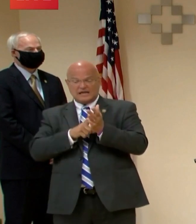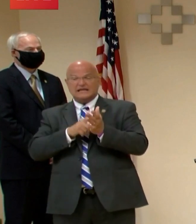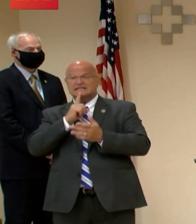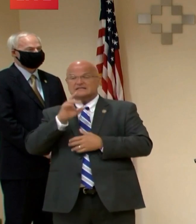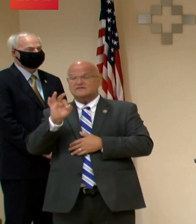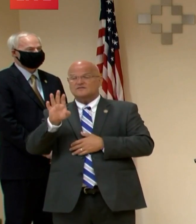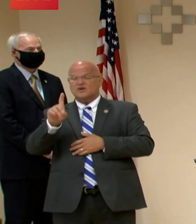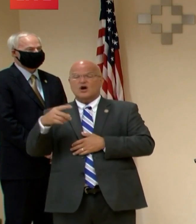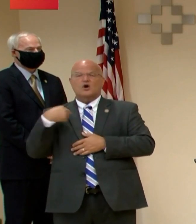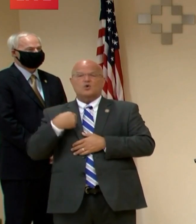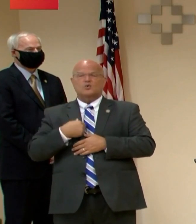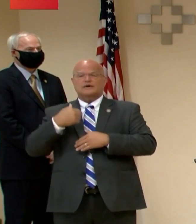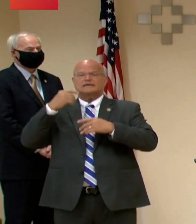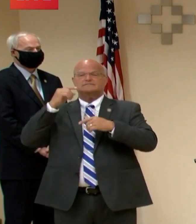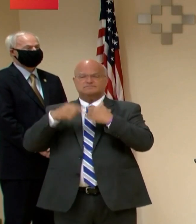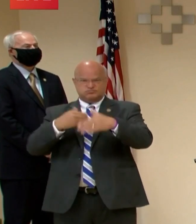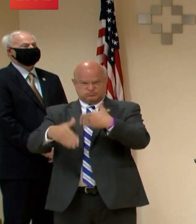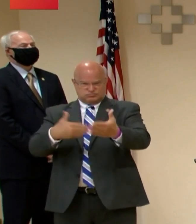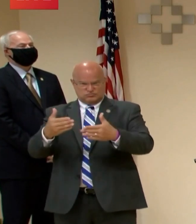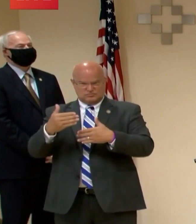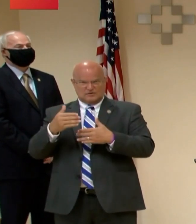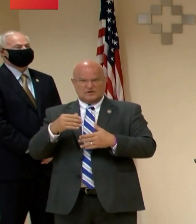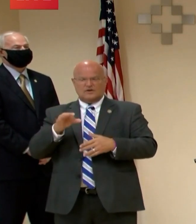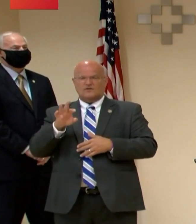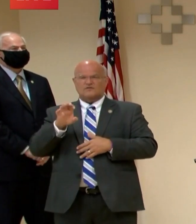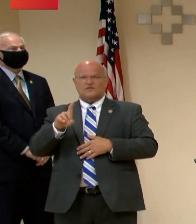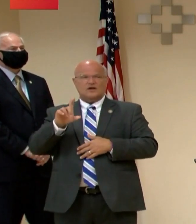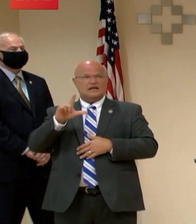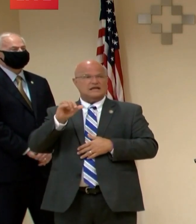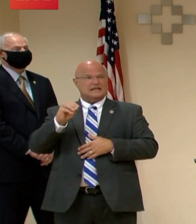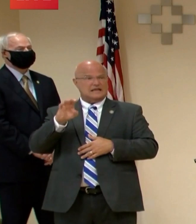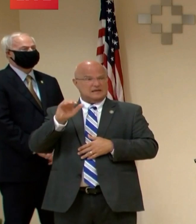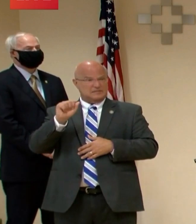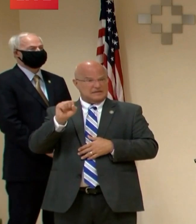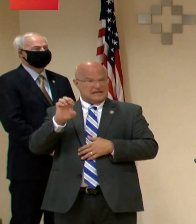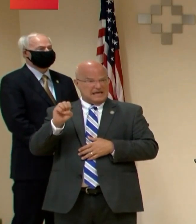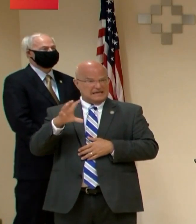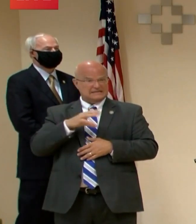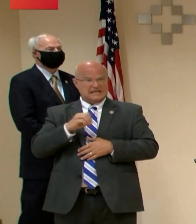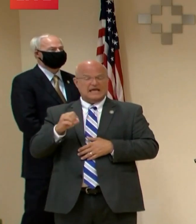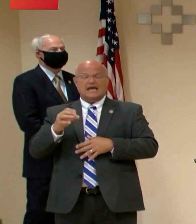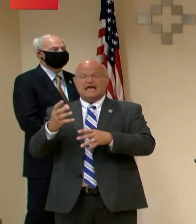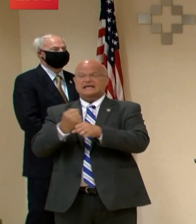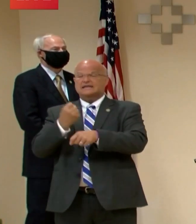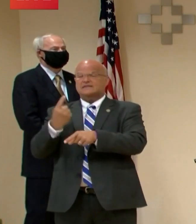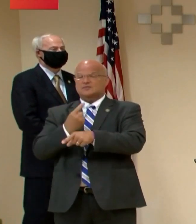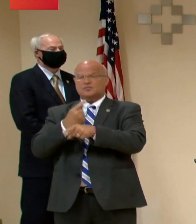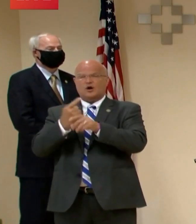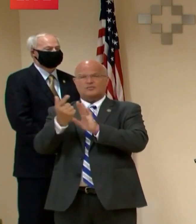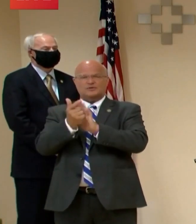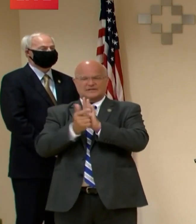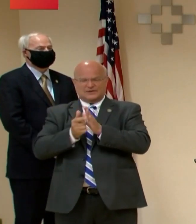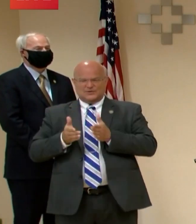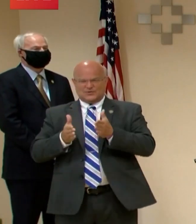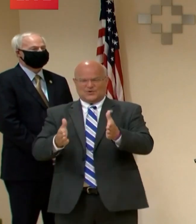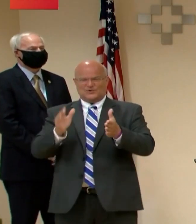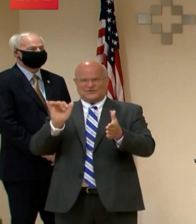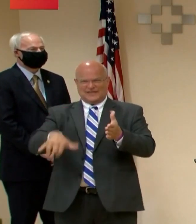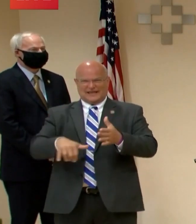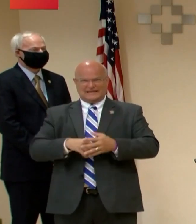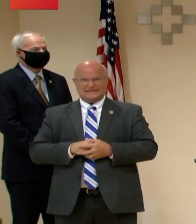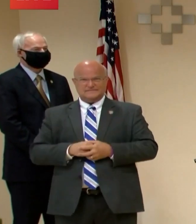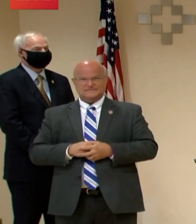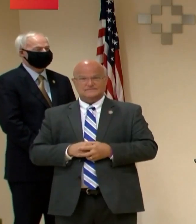is fraud, that we can go ahead and execute a fraudulent claim case and pursue the proper legal course for that